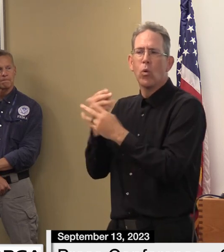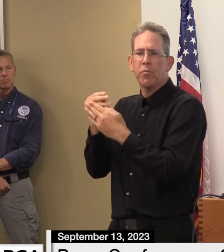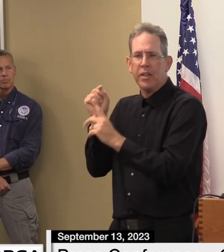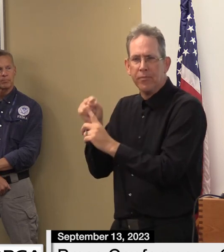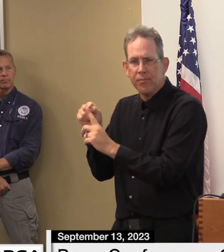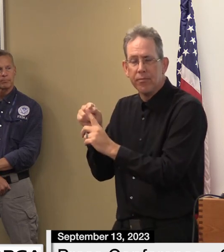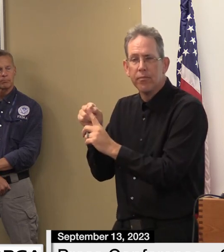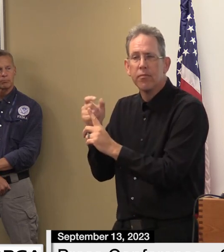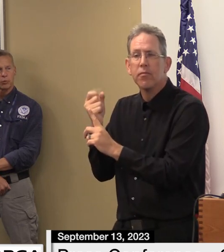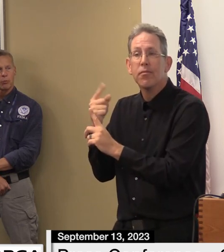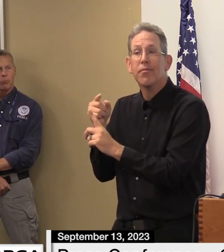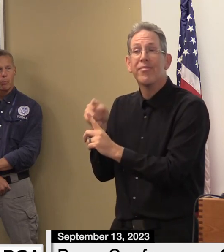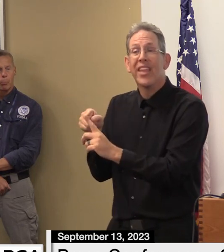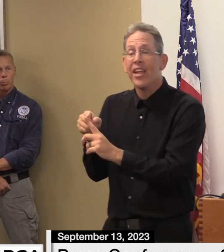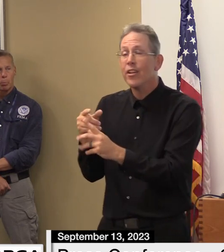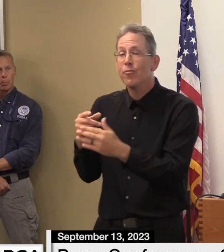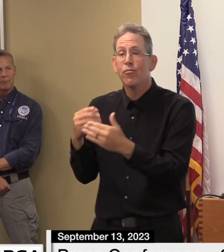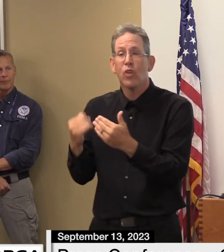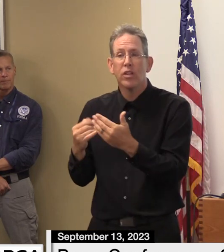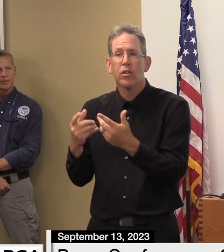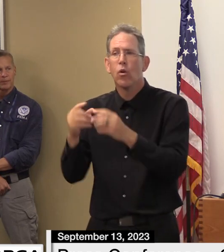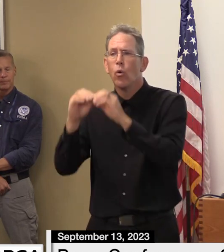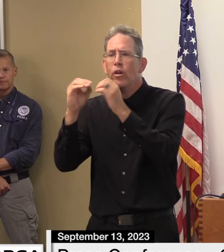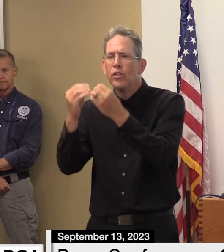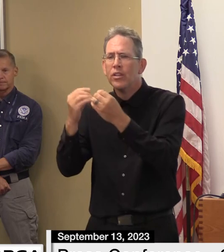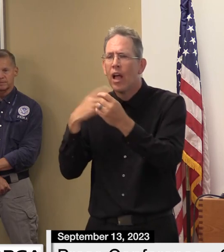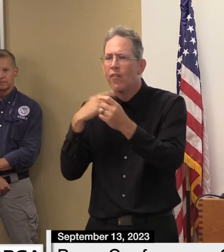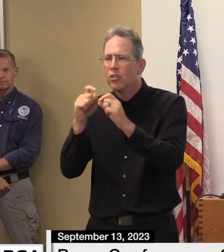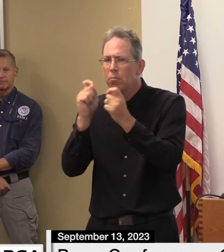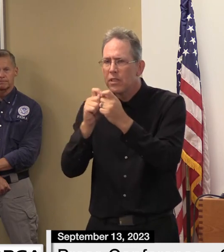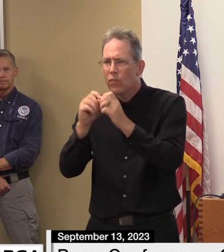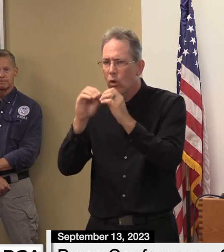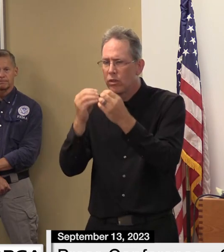balance sheets of the organizations or from the specific projects themselves.